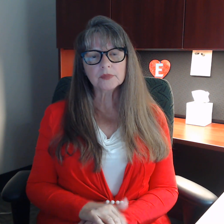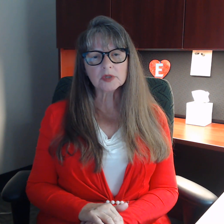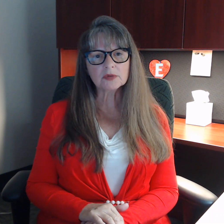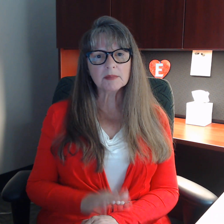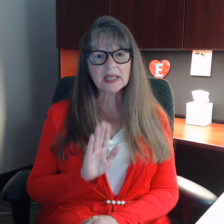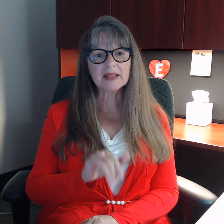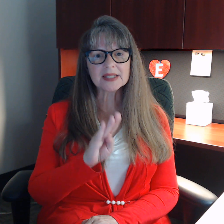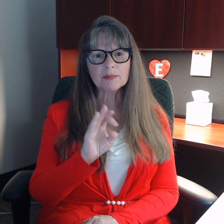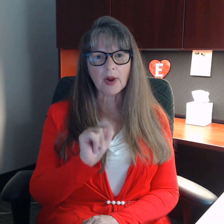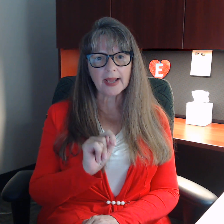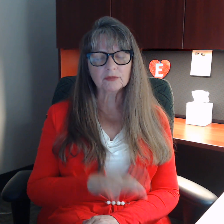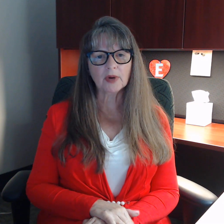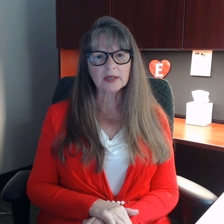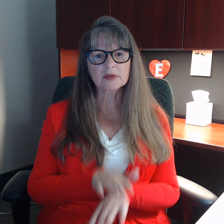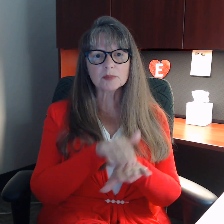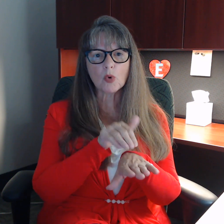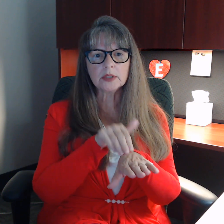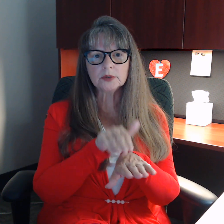So to me, that's a brat, right? Spoiled.